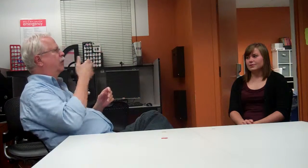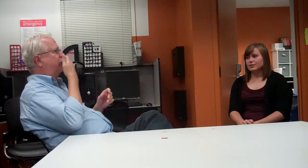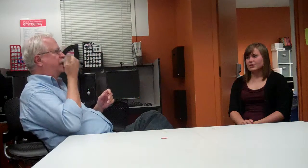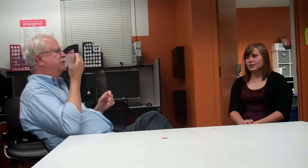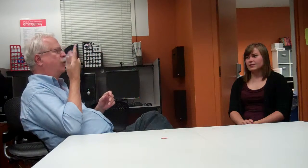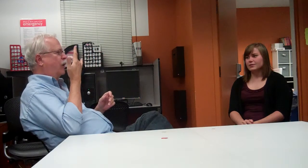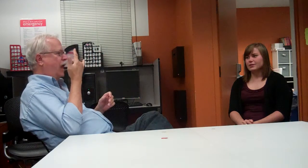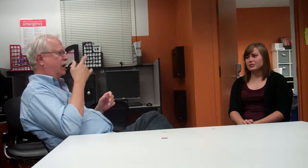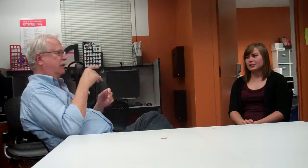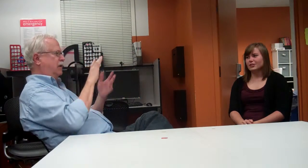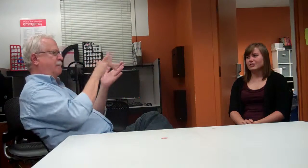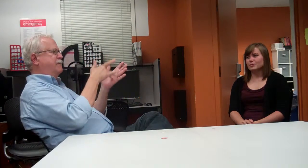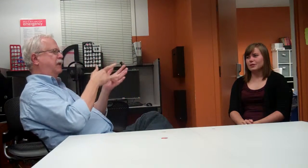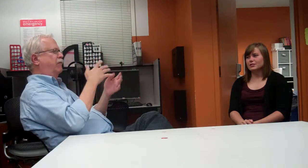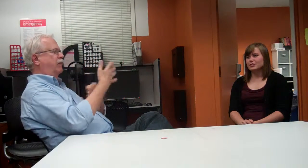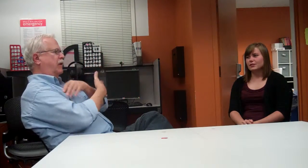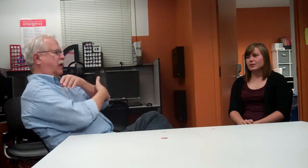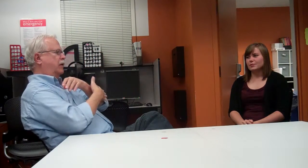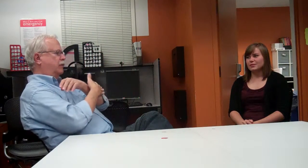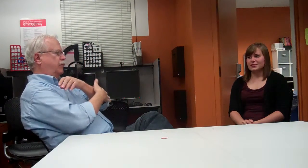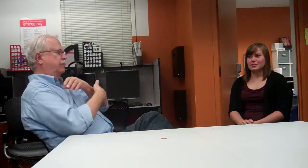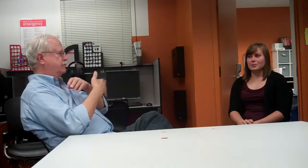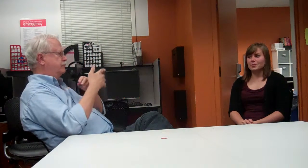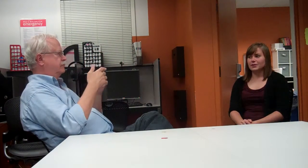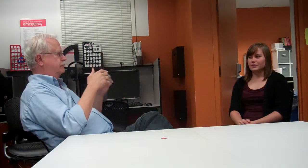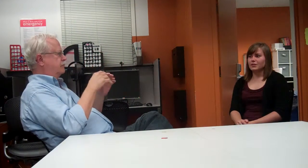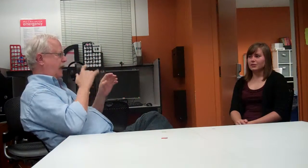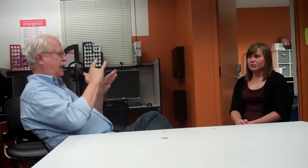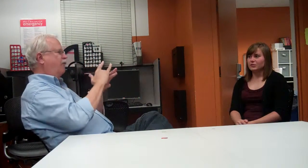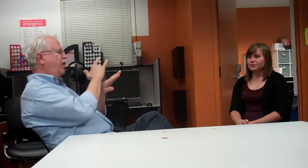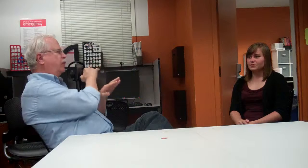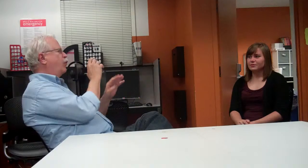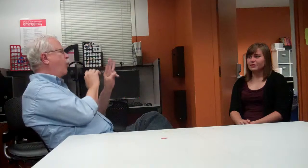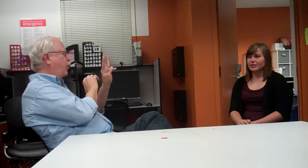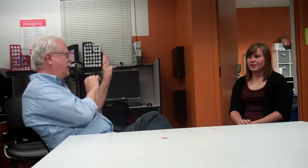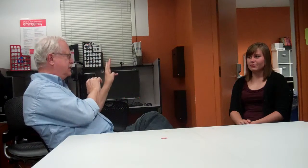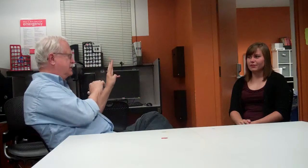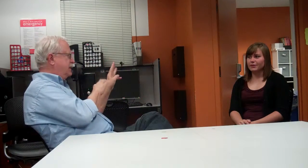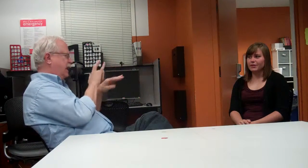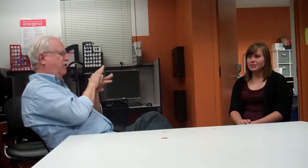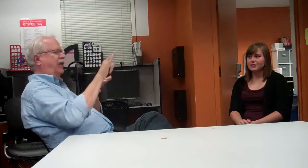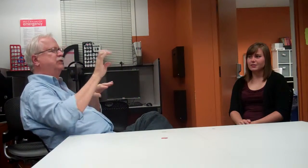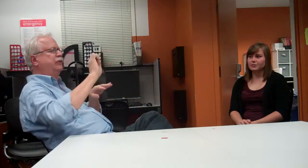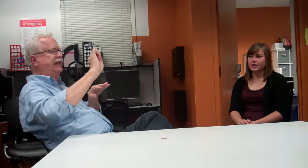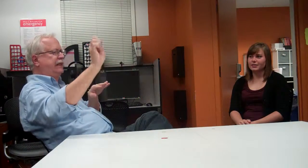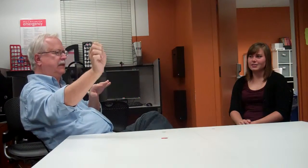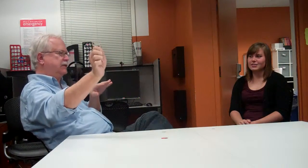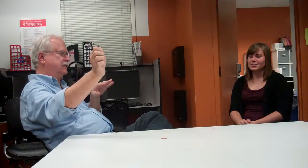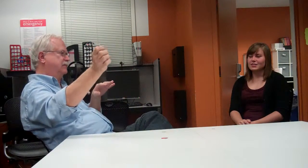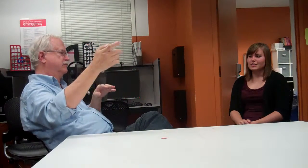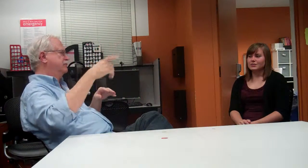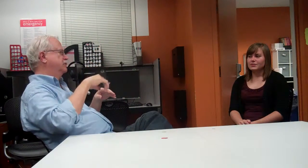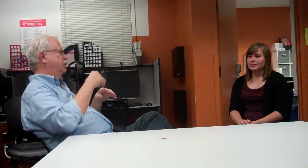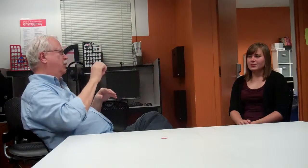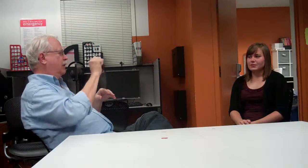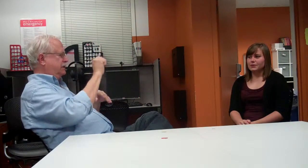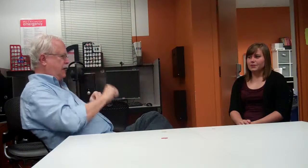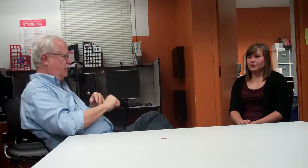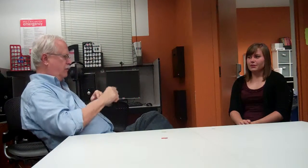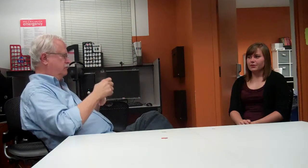And I realized that Chicago is the best because it's in the middle of the country. And I can fly west, I can fly east, I can go where I can go